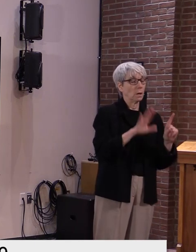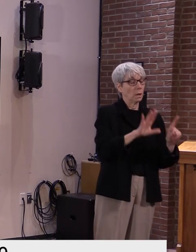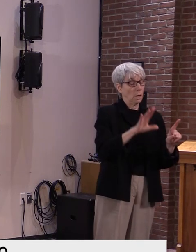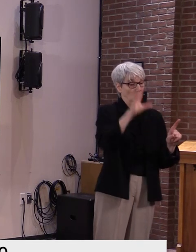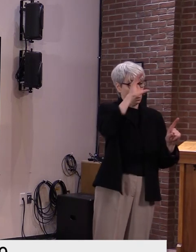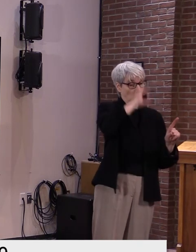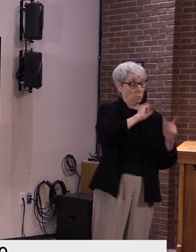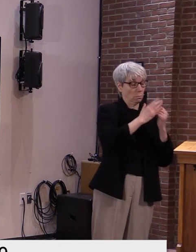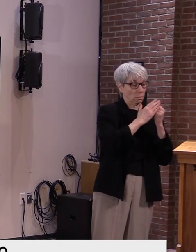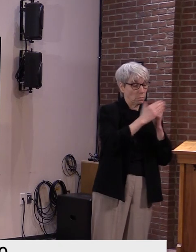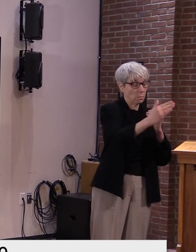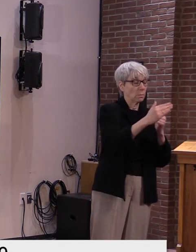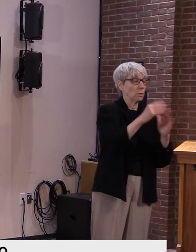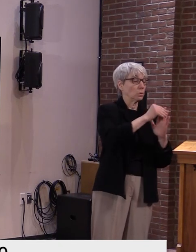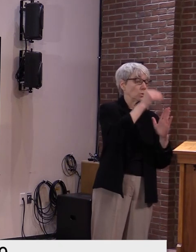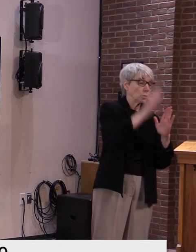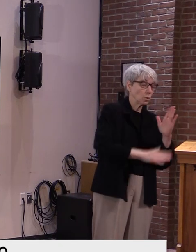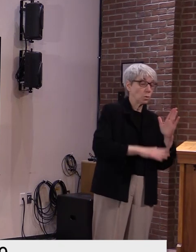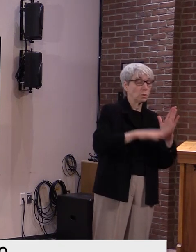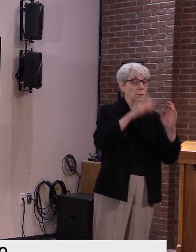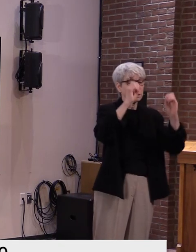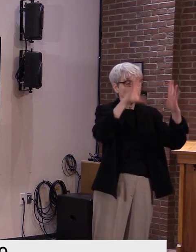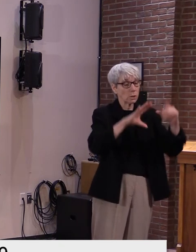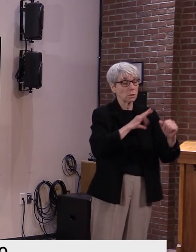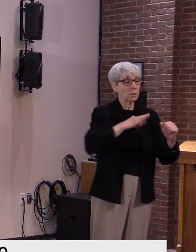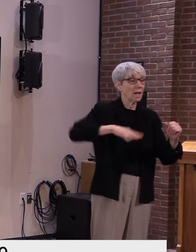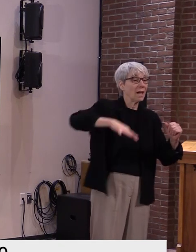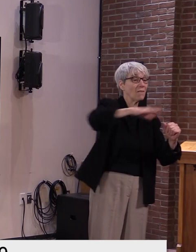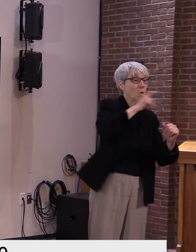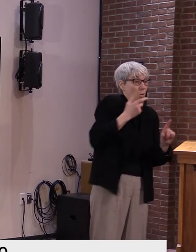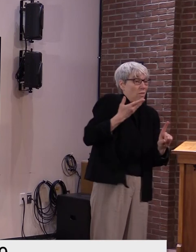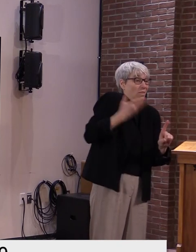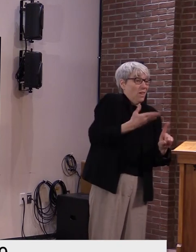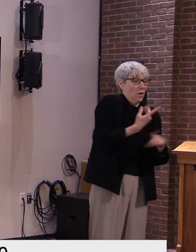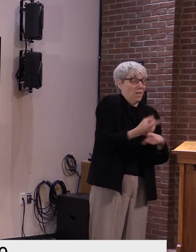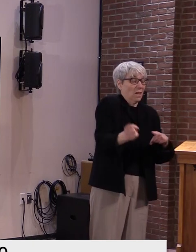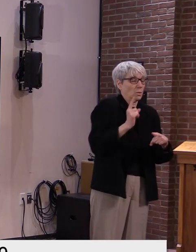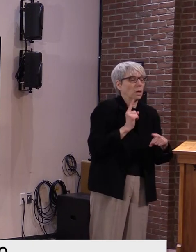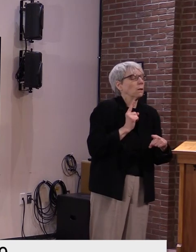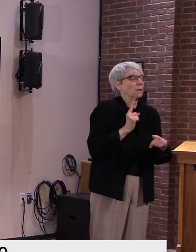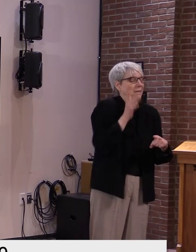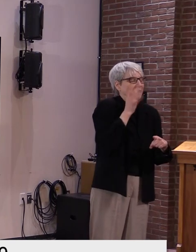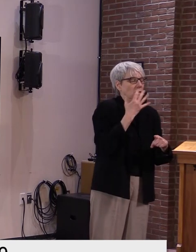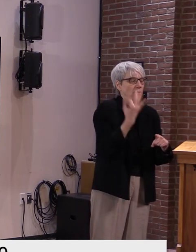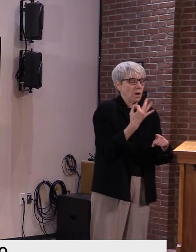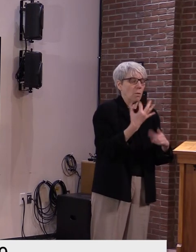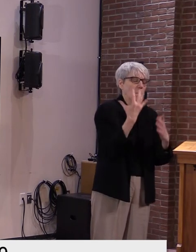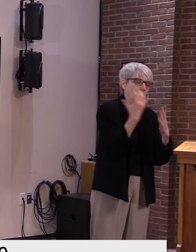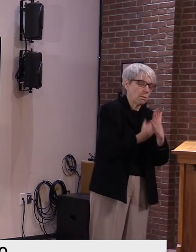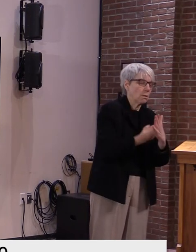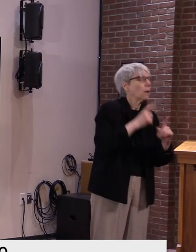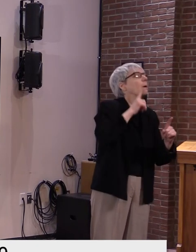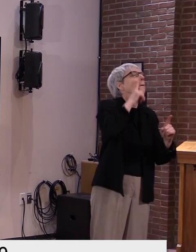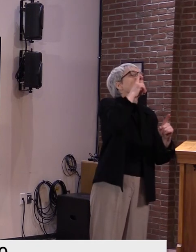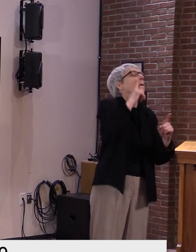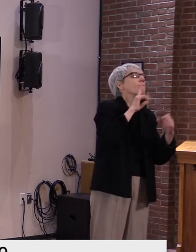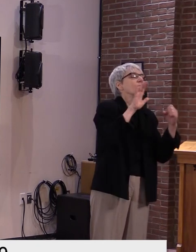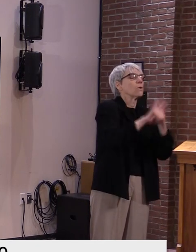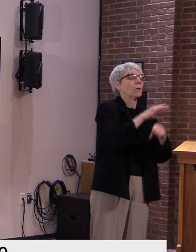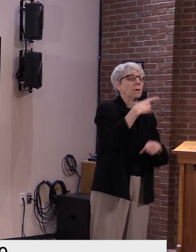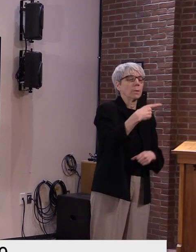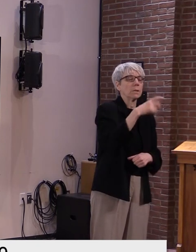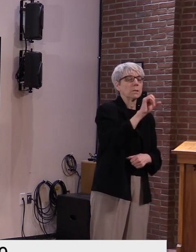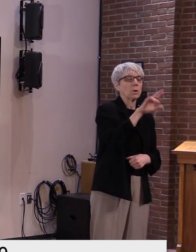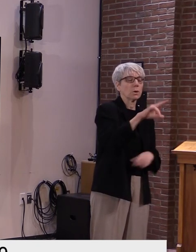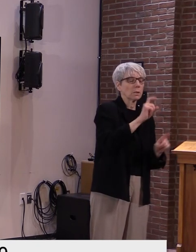staff, who were present last week, will be tested on Friday using the PCR platform to confirm and determine the